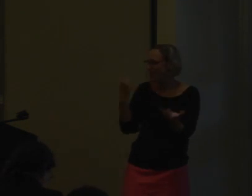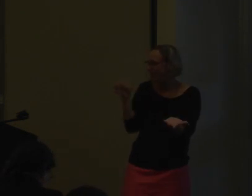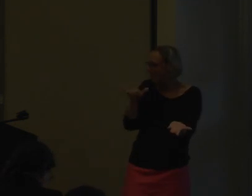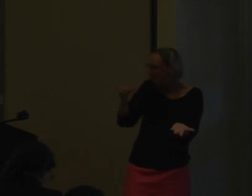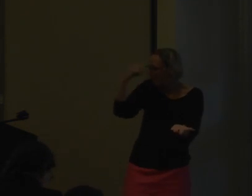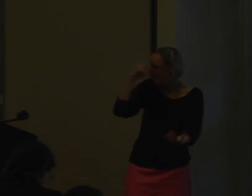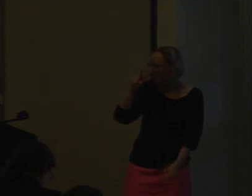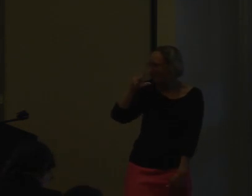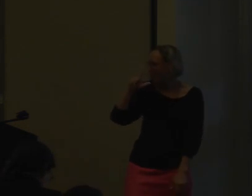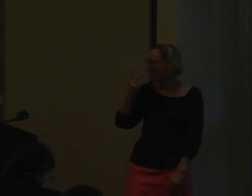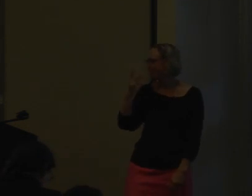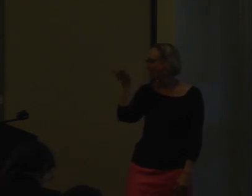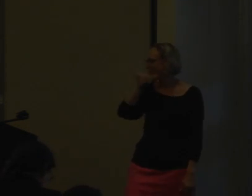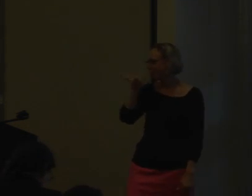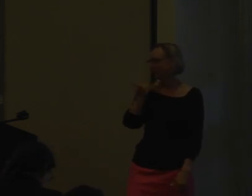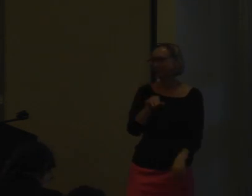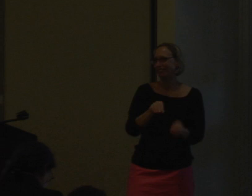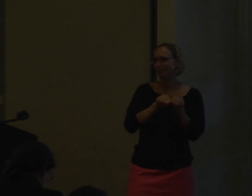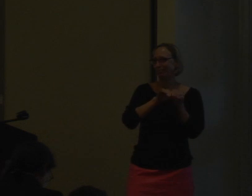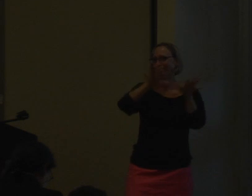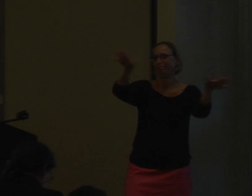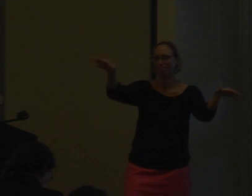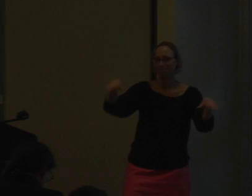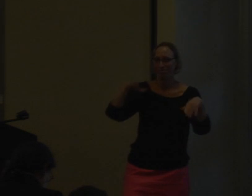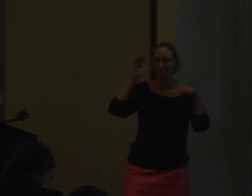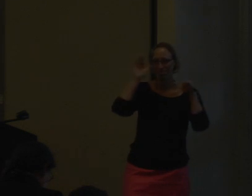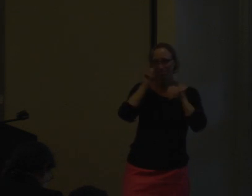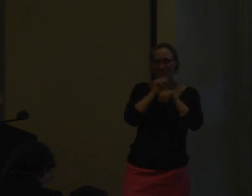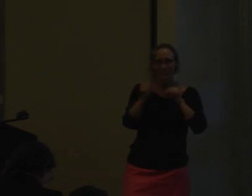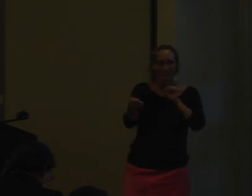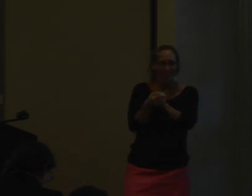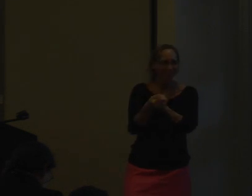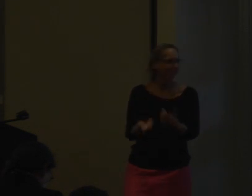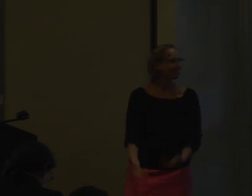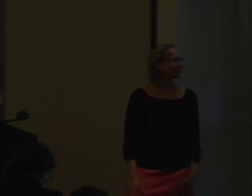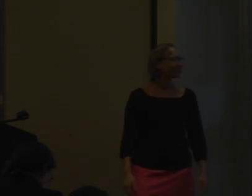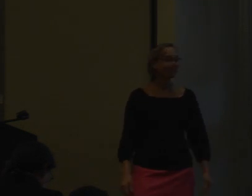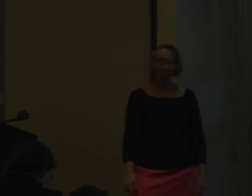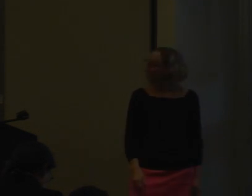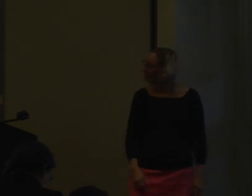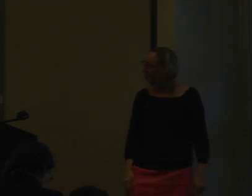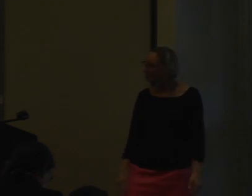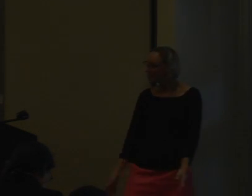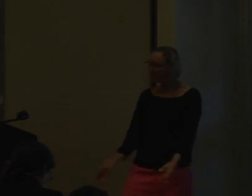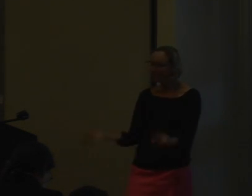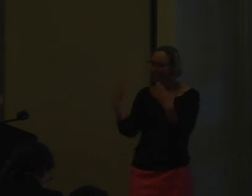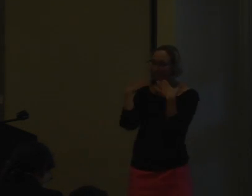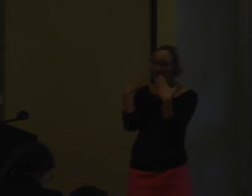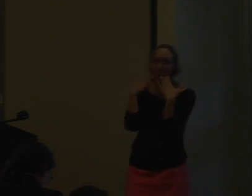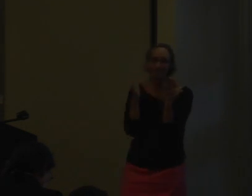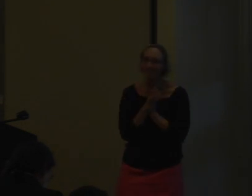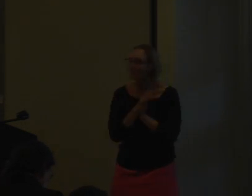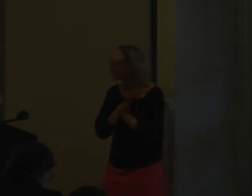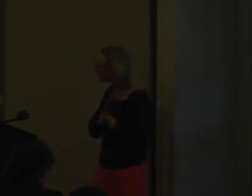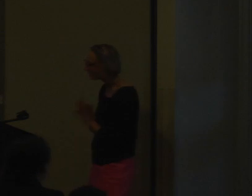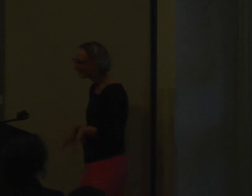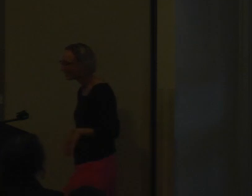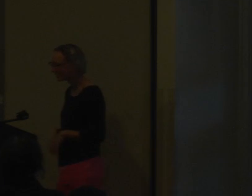there. And I want to network. Because I think it's right up our alley. And hopefully we can work together in the future. Thank you so much.